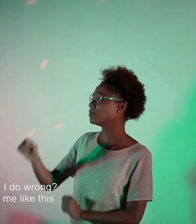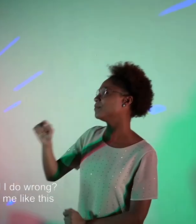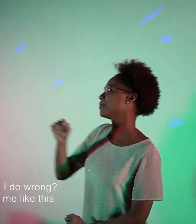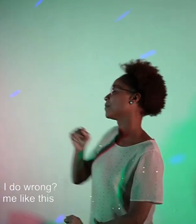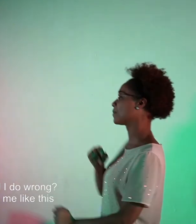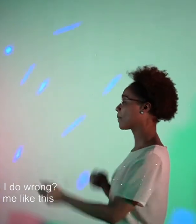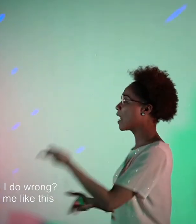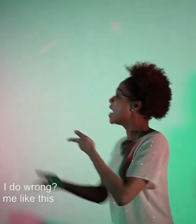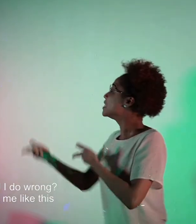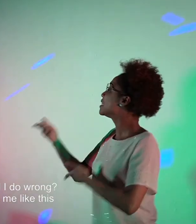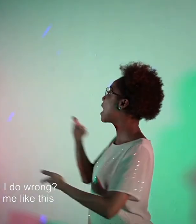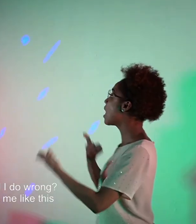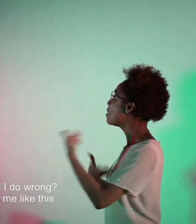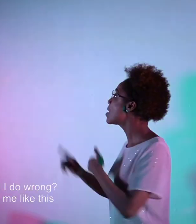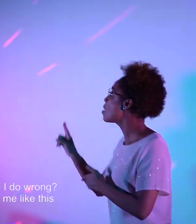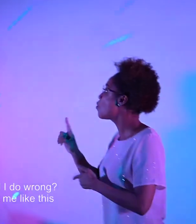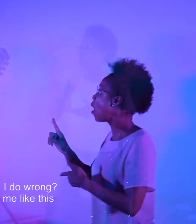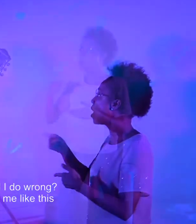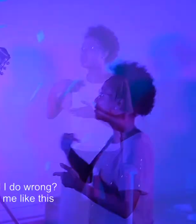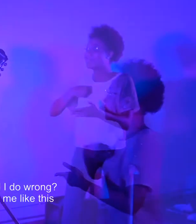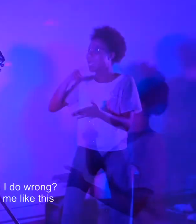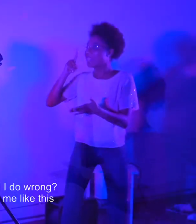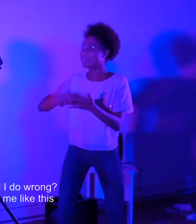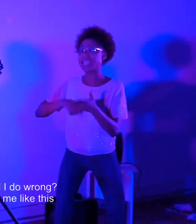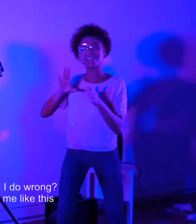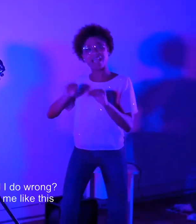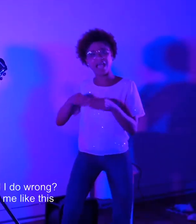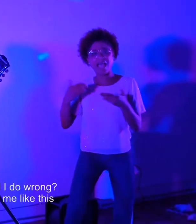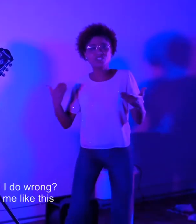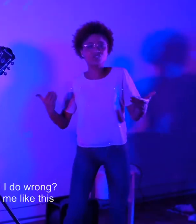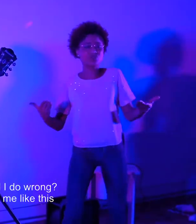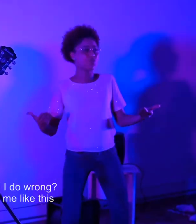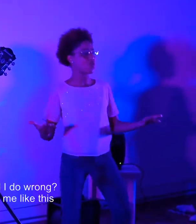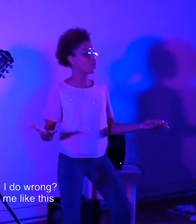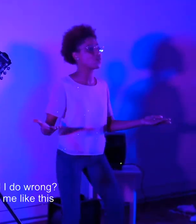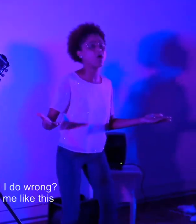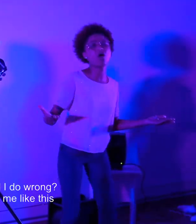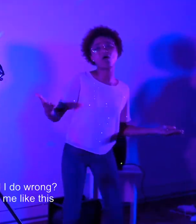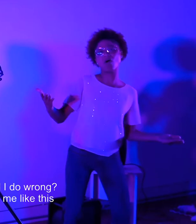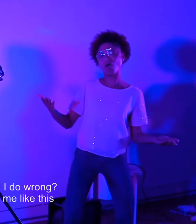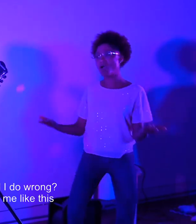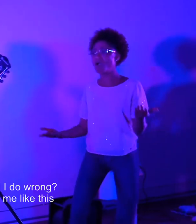wrong? Tell me what did I do